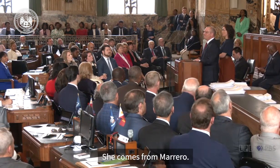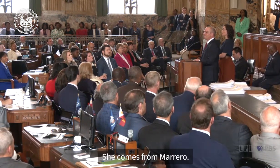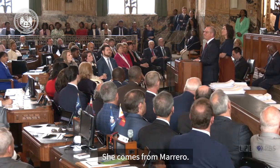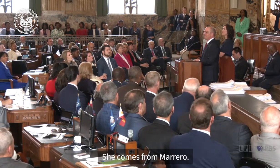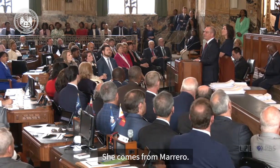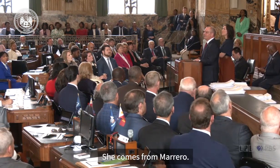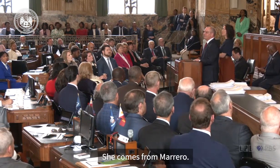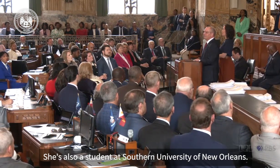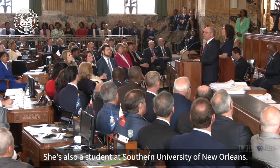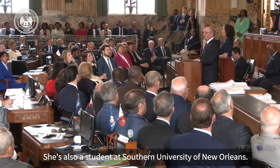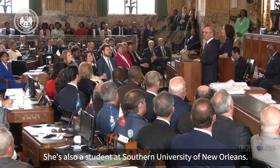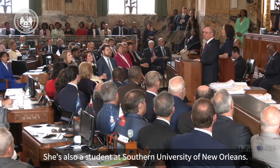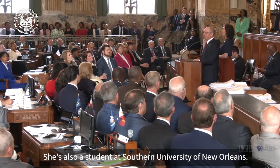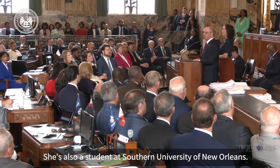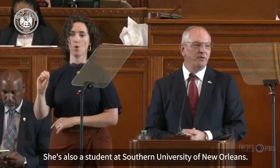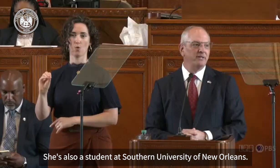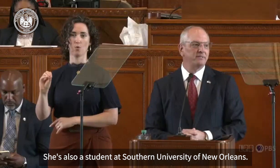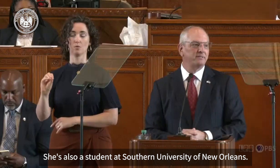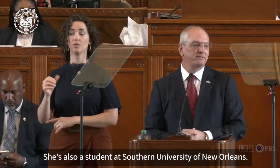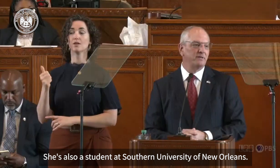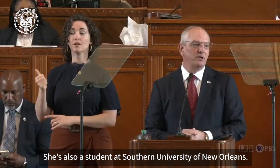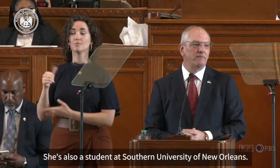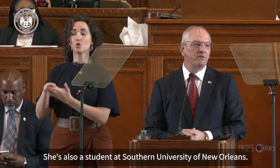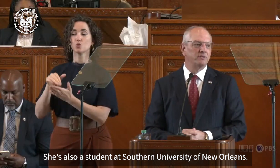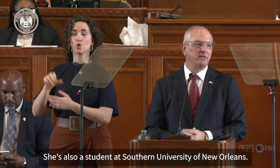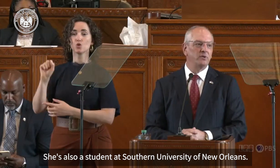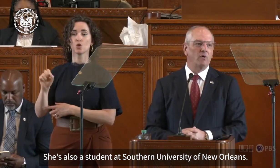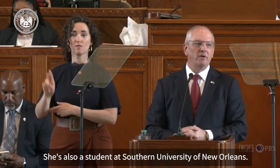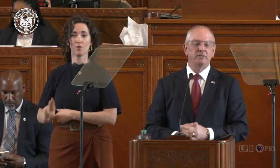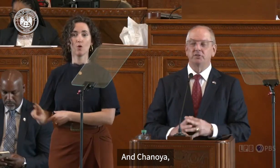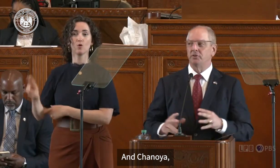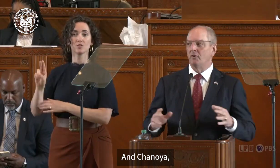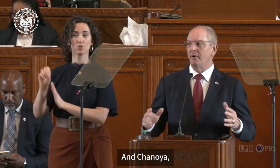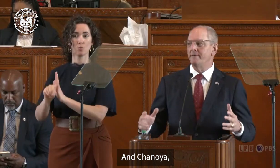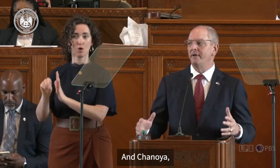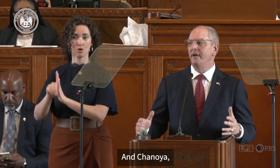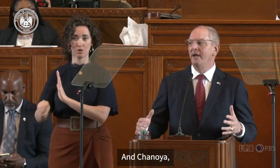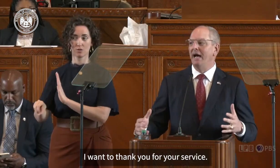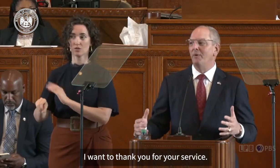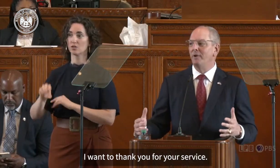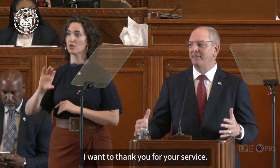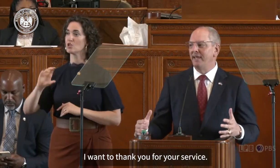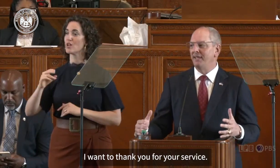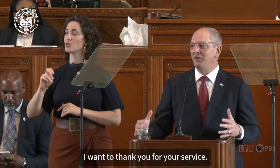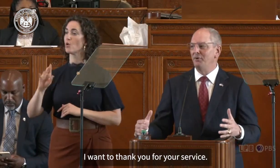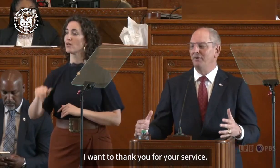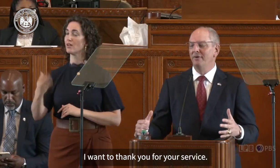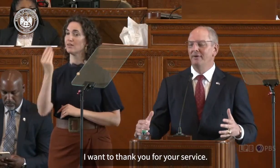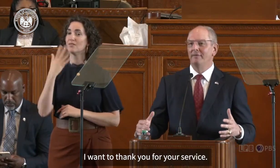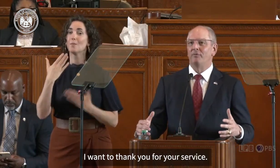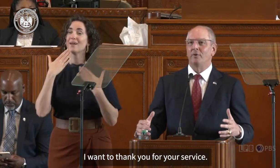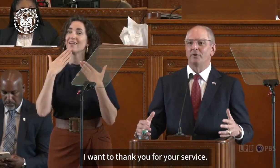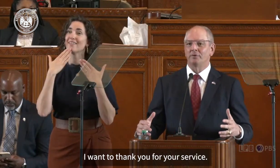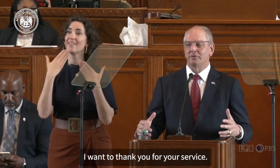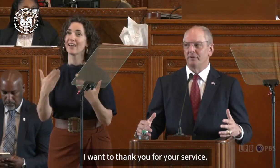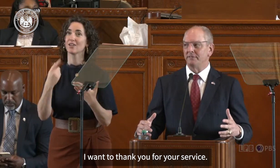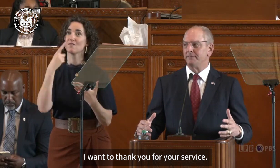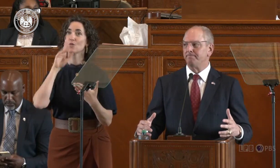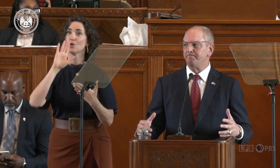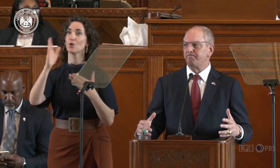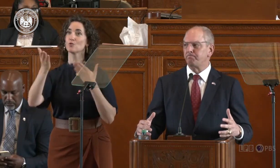Marrero. She's also a student at Southern University at New Orleans. And Shanoya, I want to thank you for